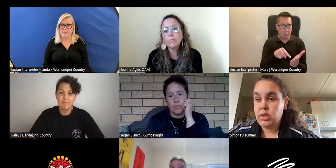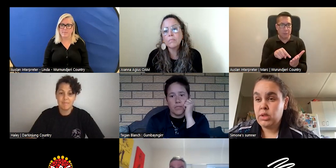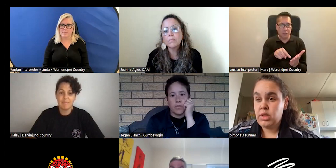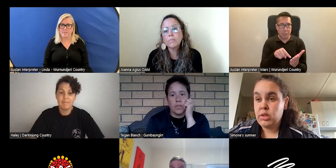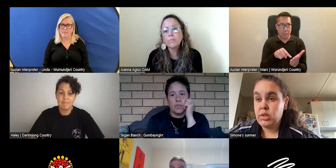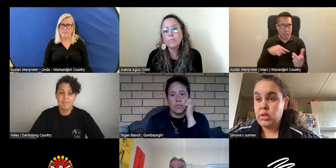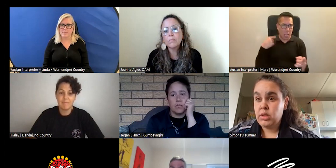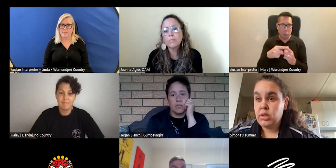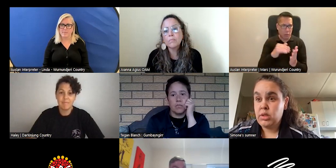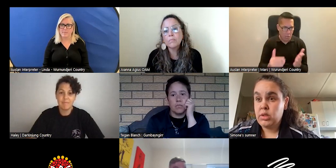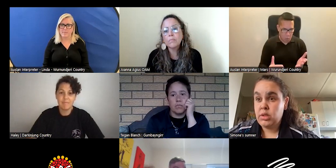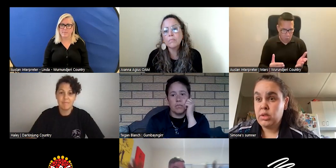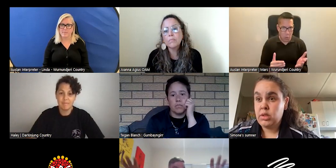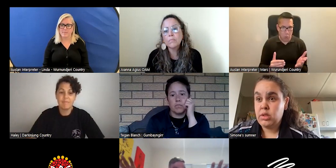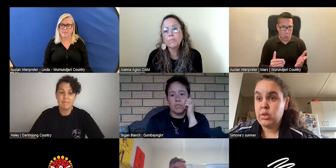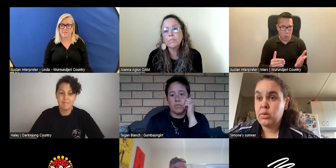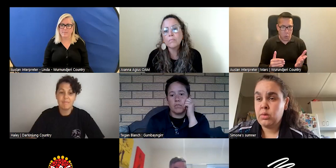now has gone a little bit